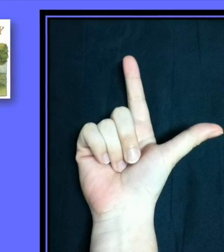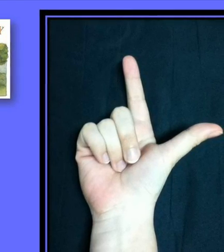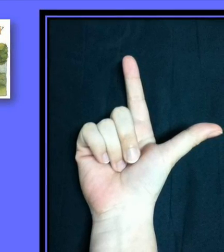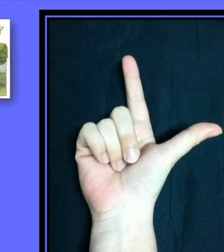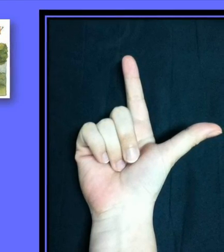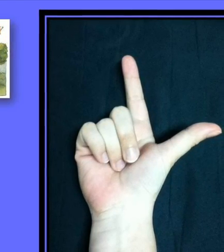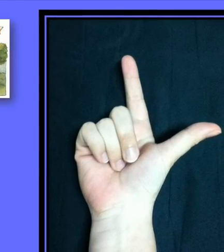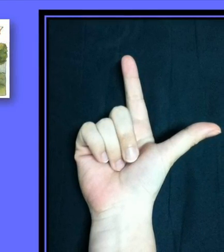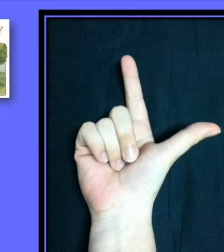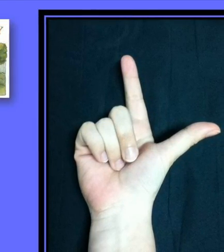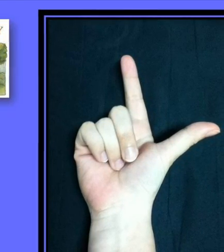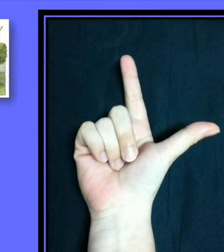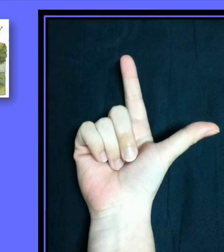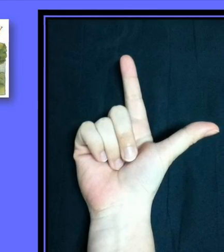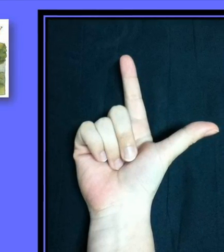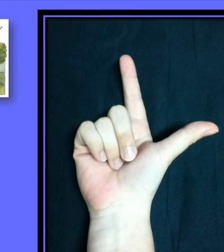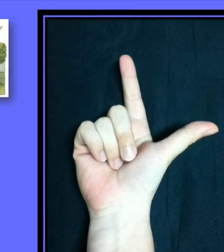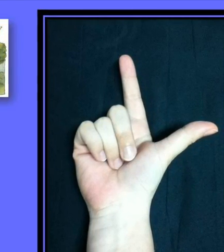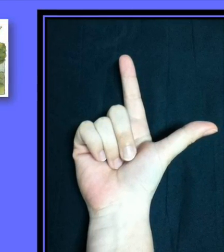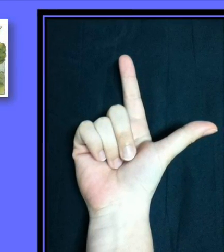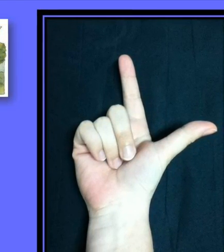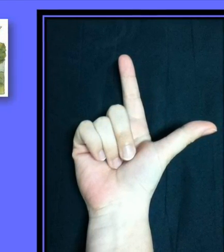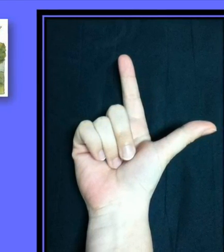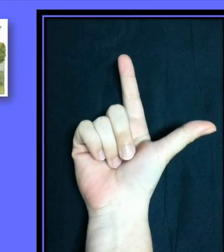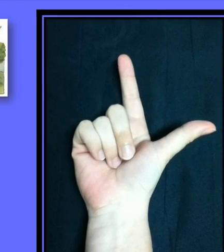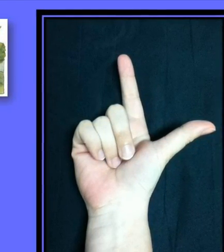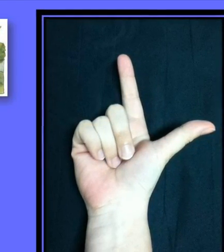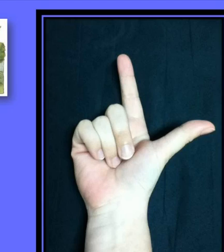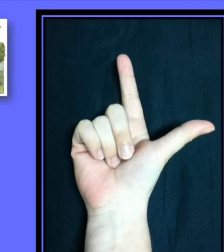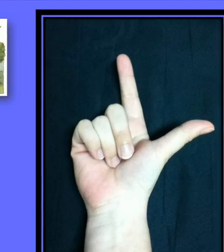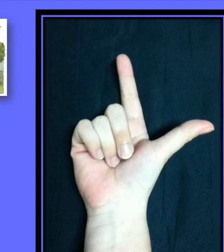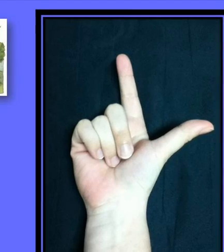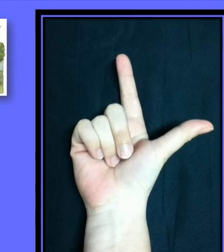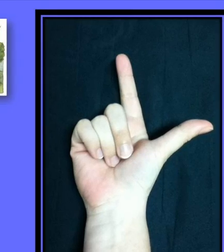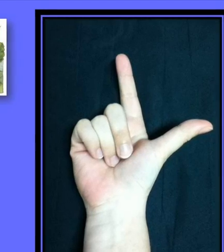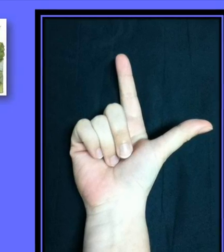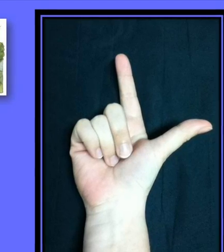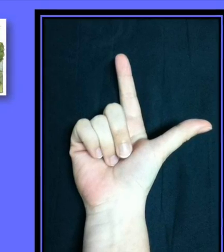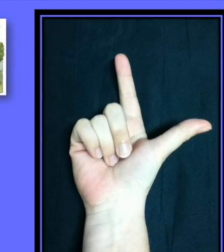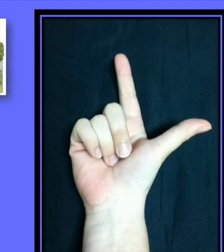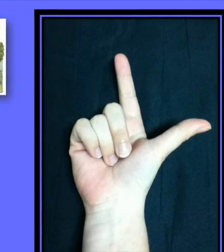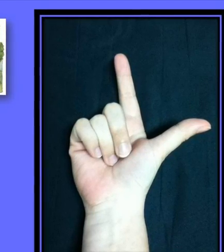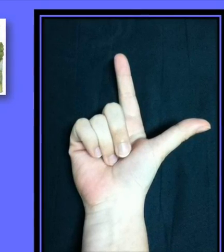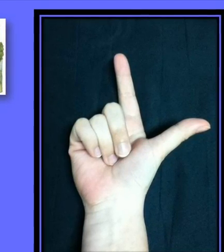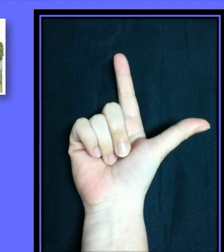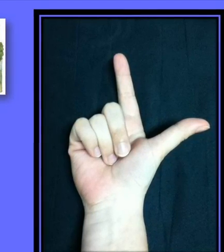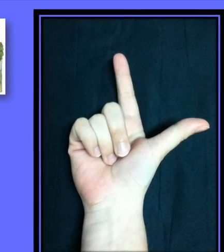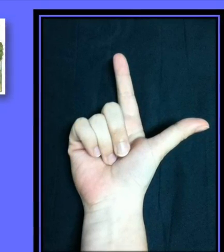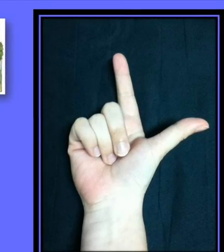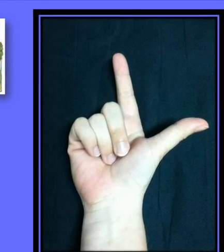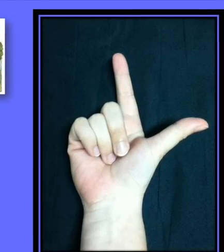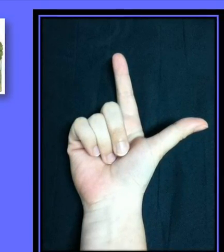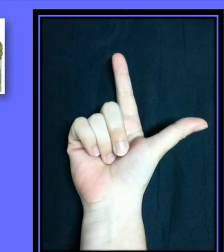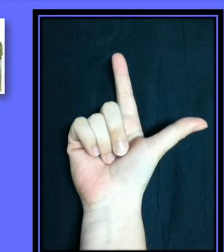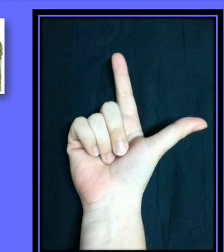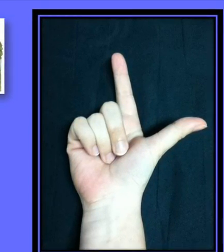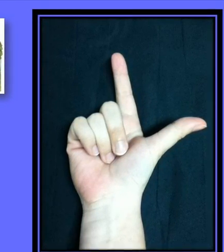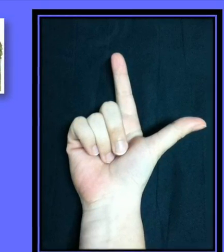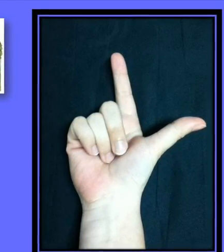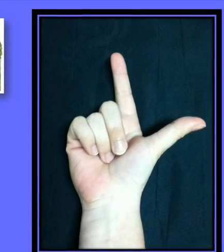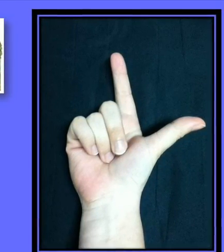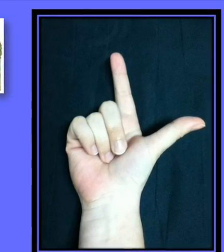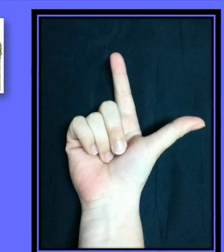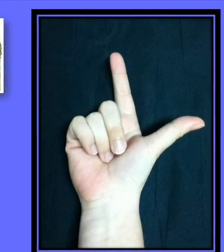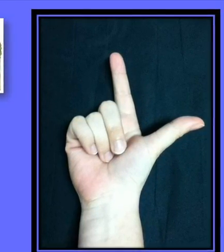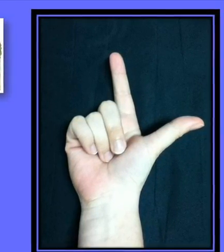to do this, you will have your index finger point straight up to the ceiling and make your thumb create a parallel line. As a result,